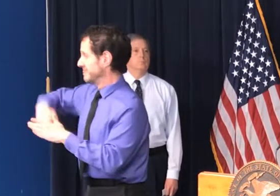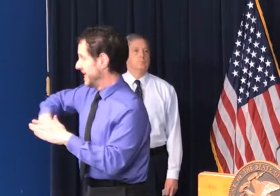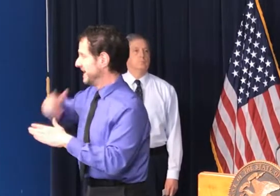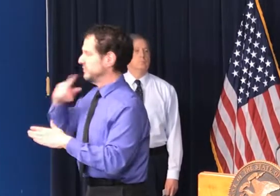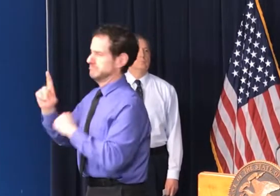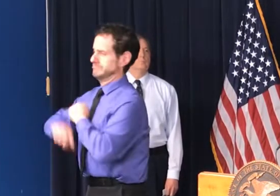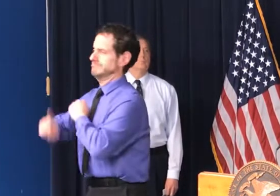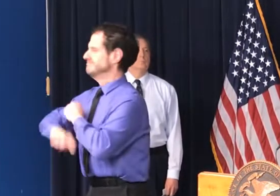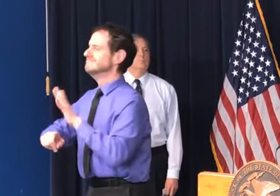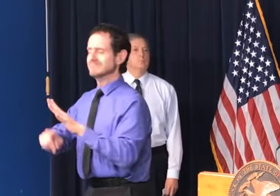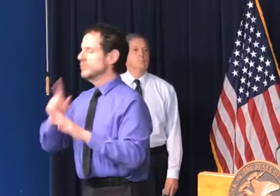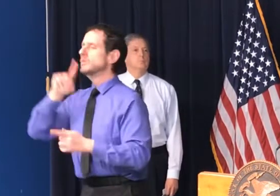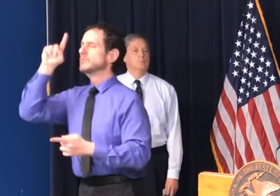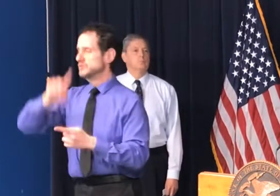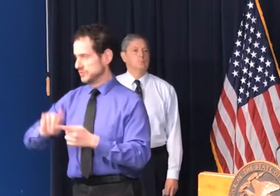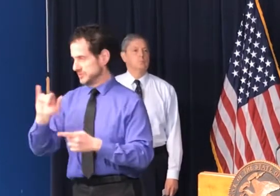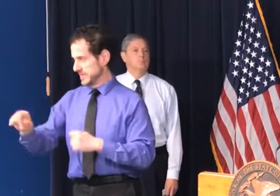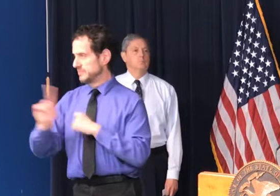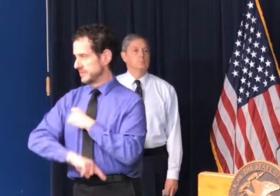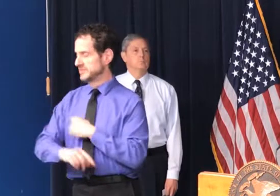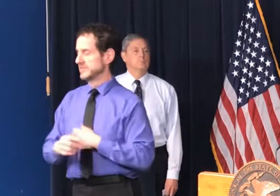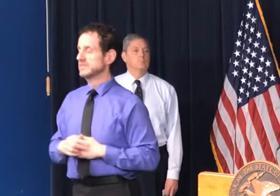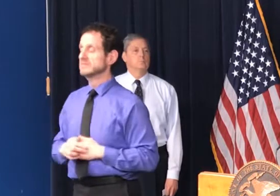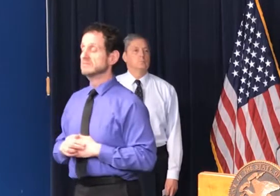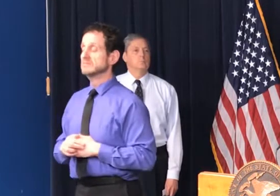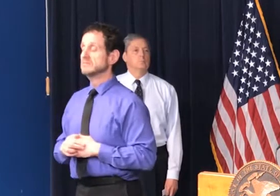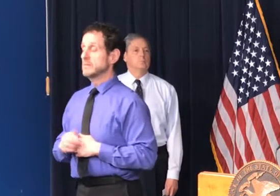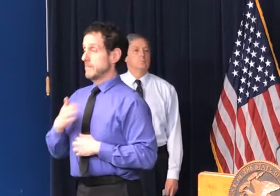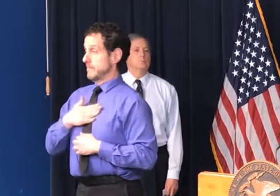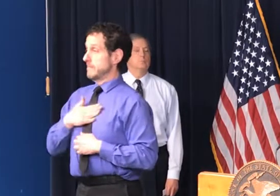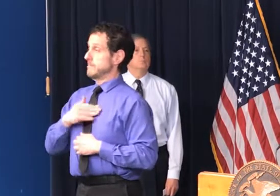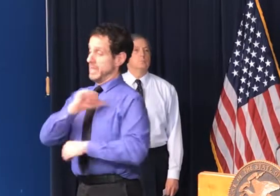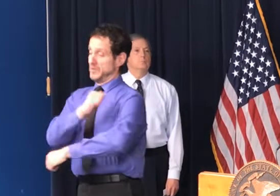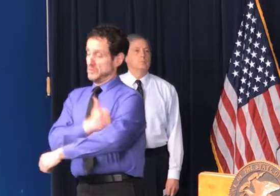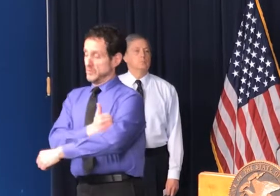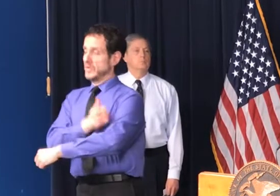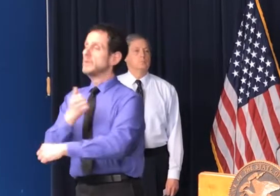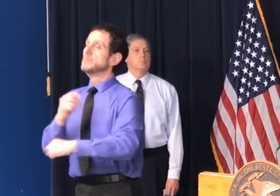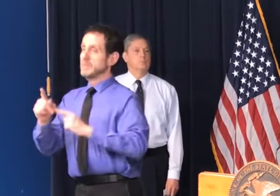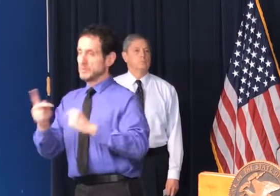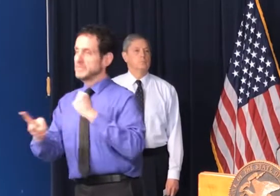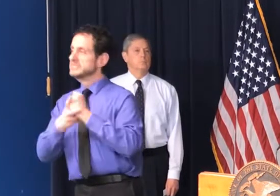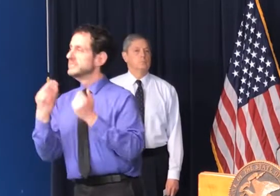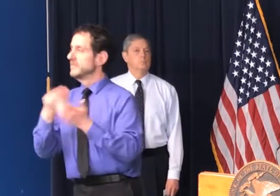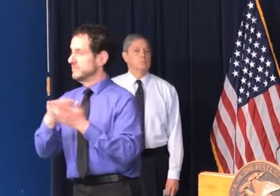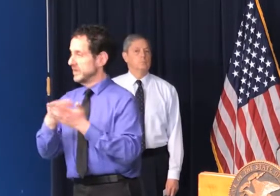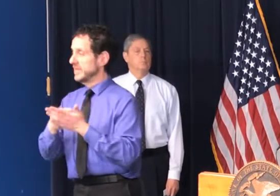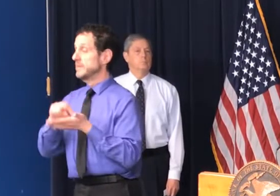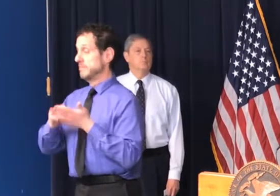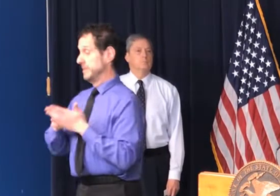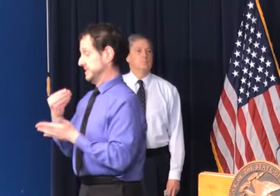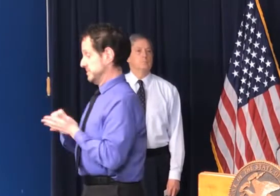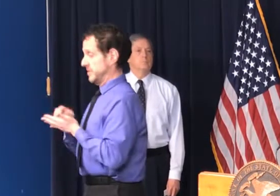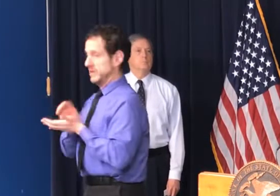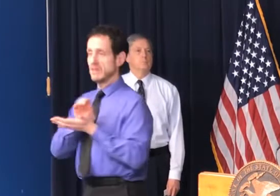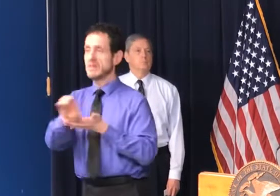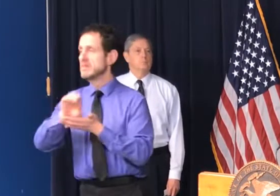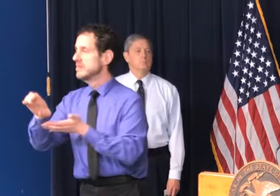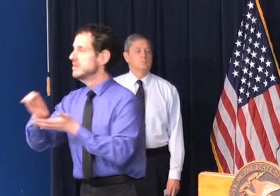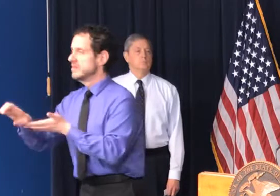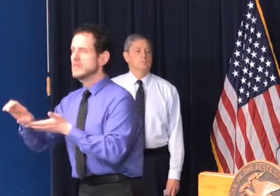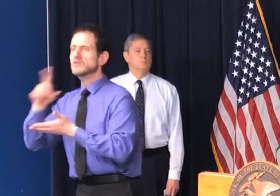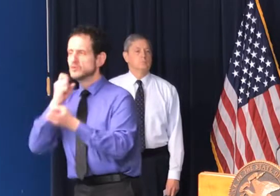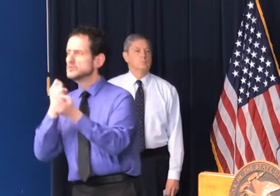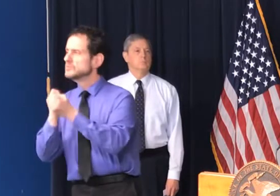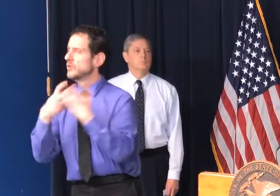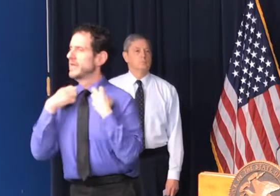this time of need, this authority not only saves money, it gets more cash out the door to our healthcare providers. We